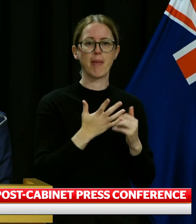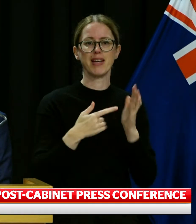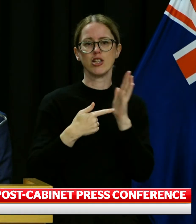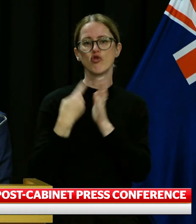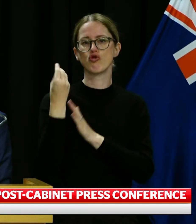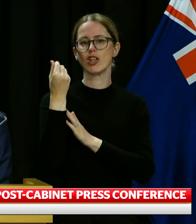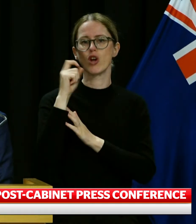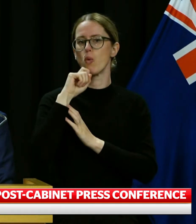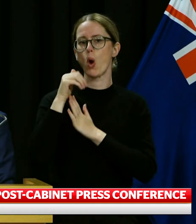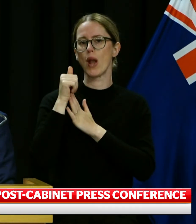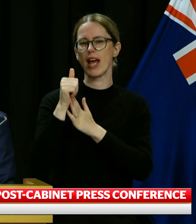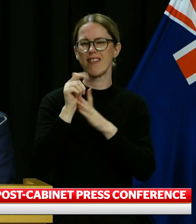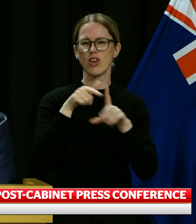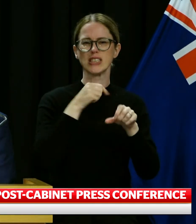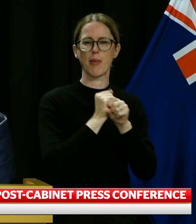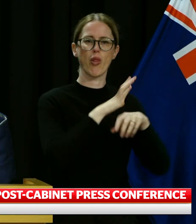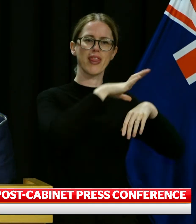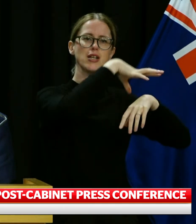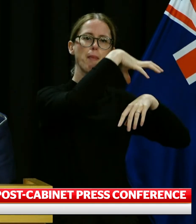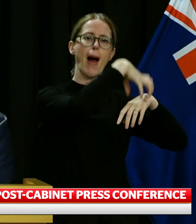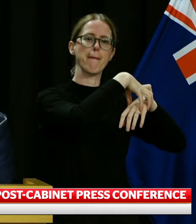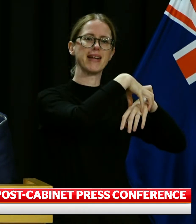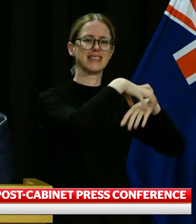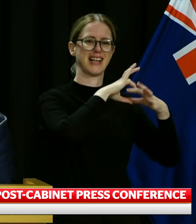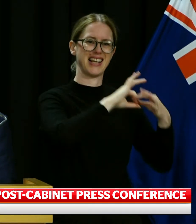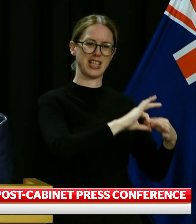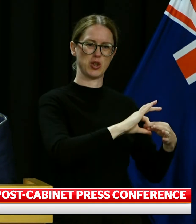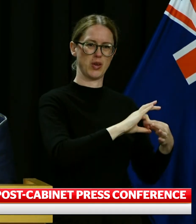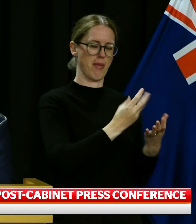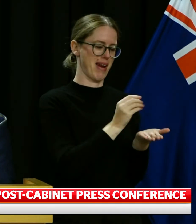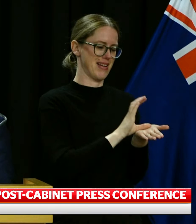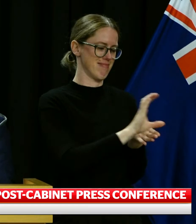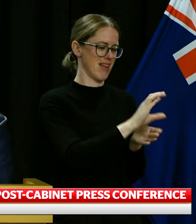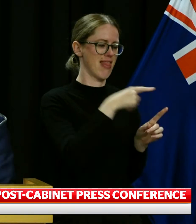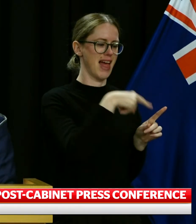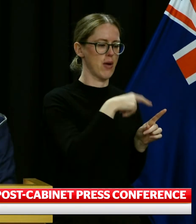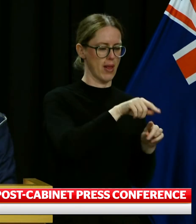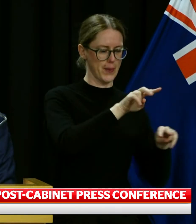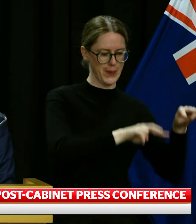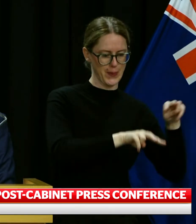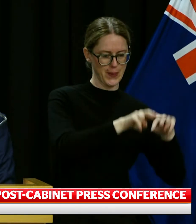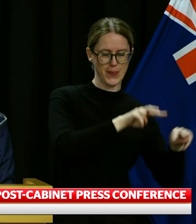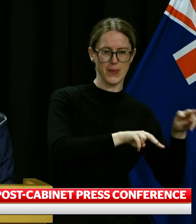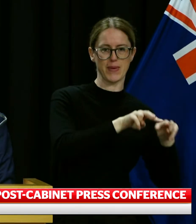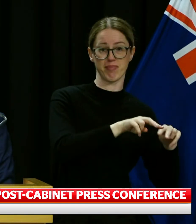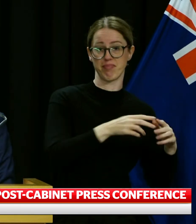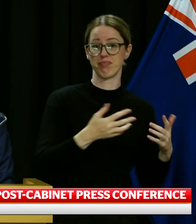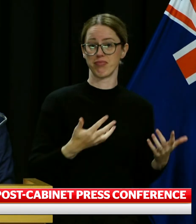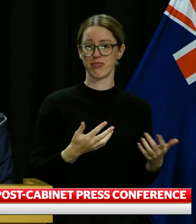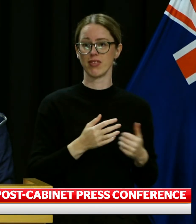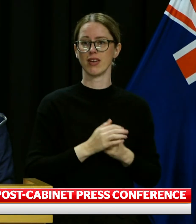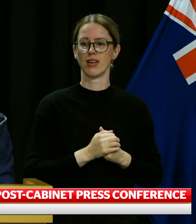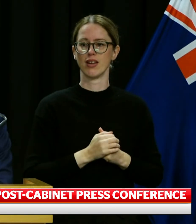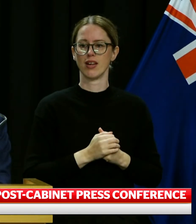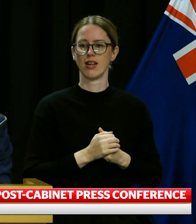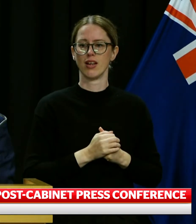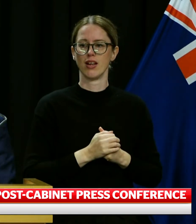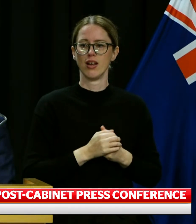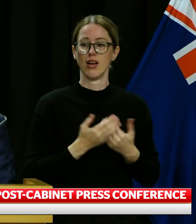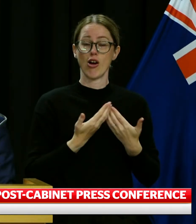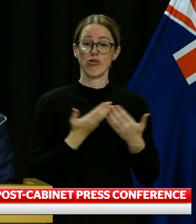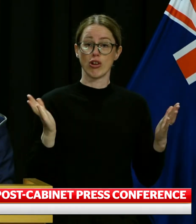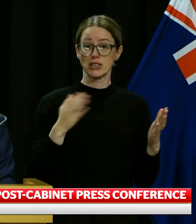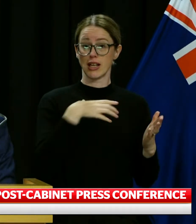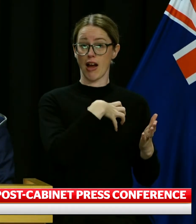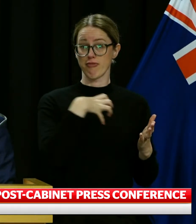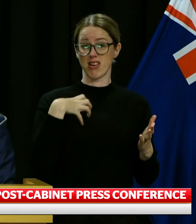In some cases, it's led by the departments who have the relevant subject matter expertise to conduct an evaluation. But across government